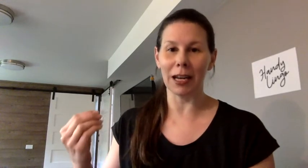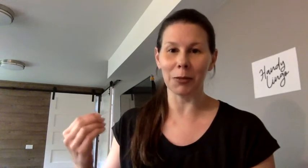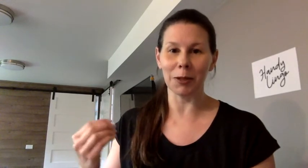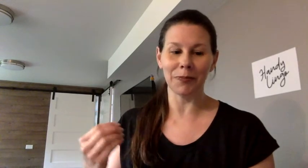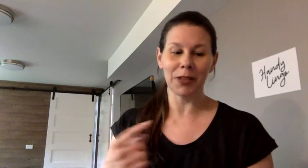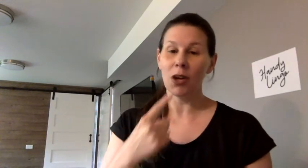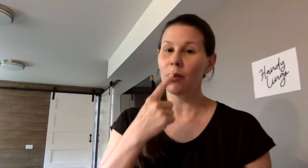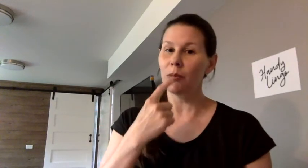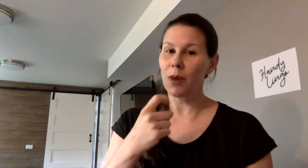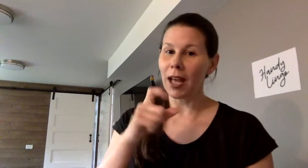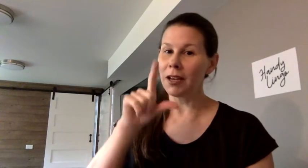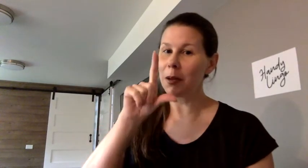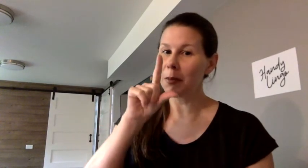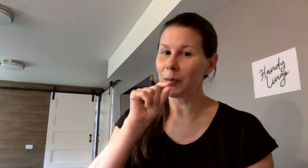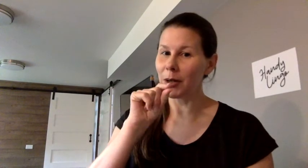animal. Red bird,